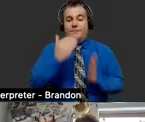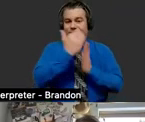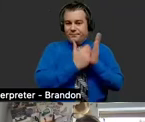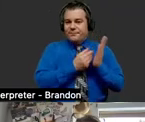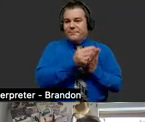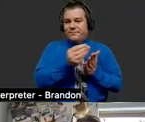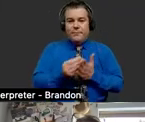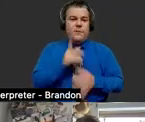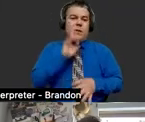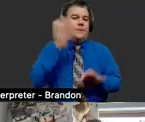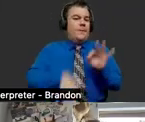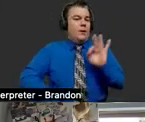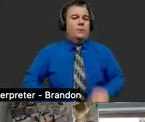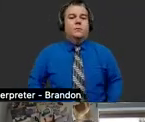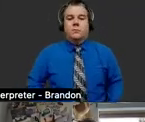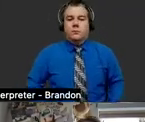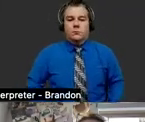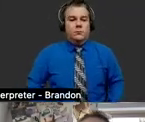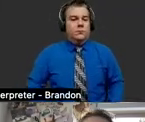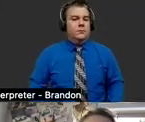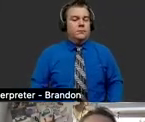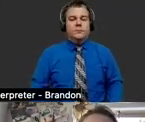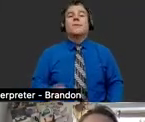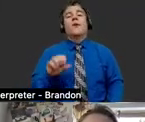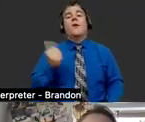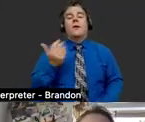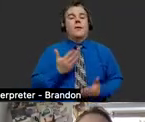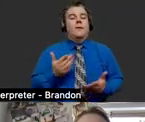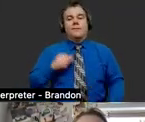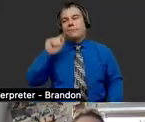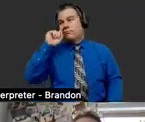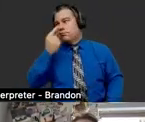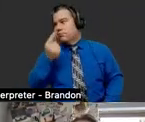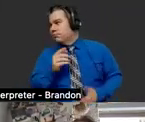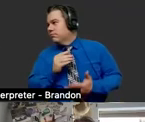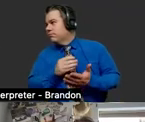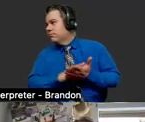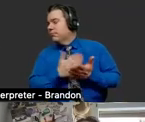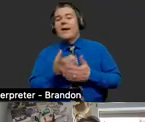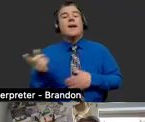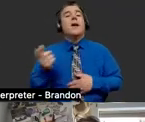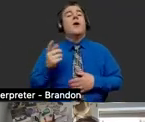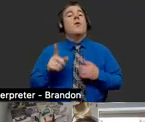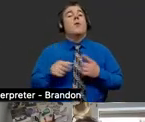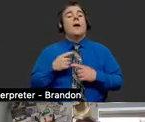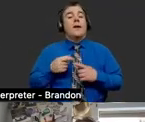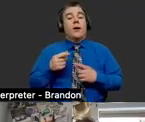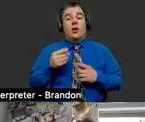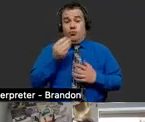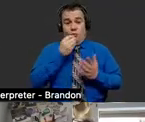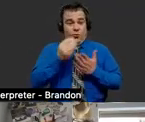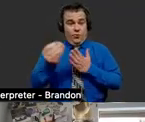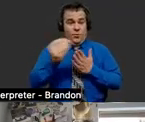super simple. The other thing I can't stand about recipes is when the recipe or the grocery list